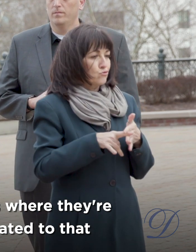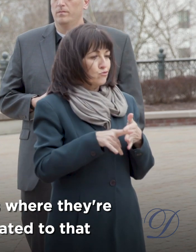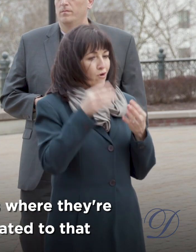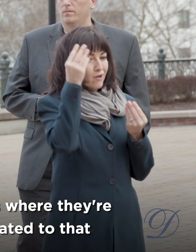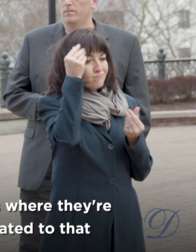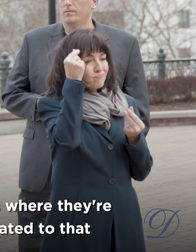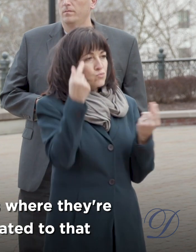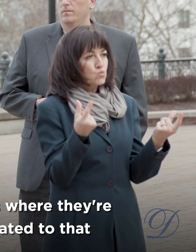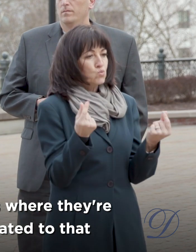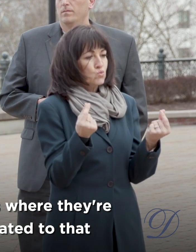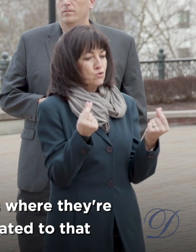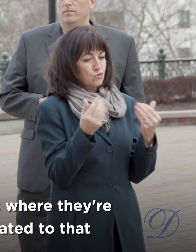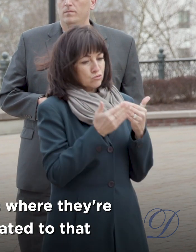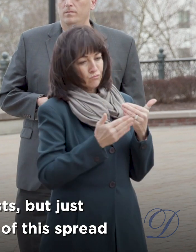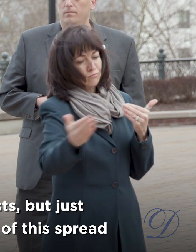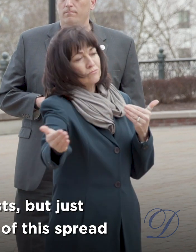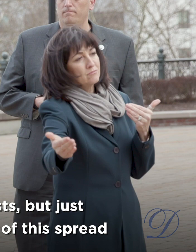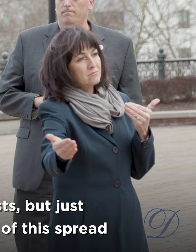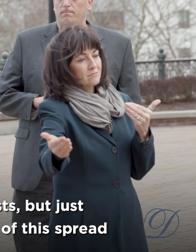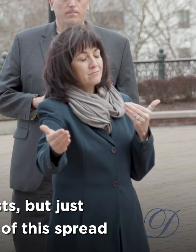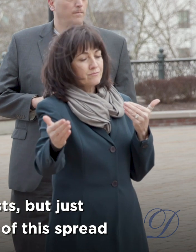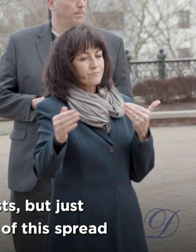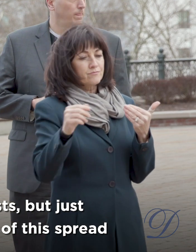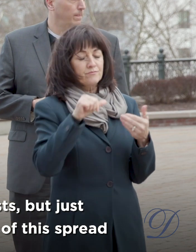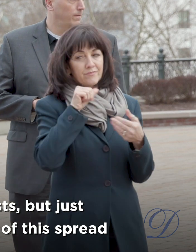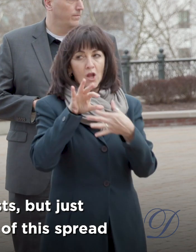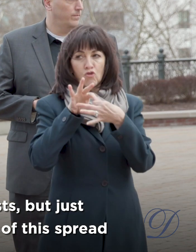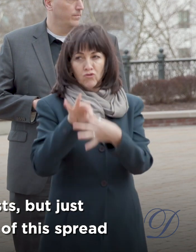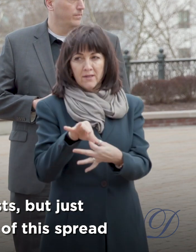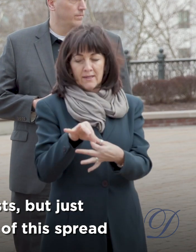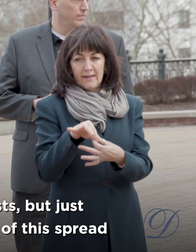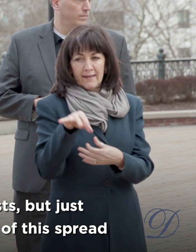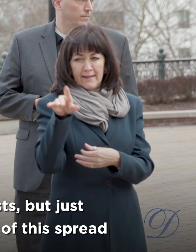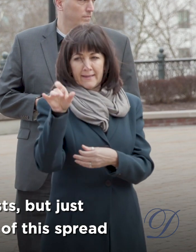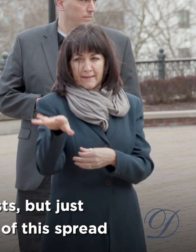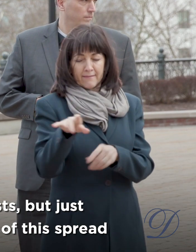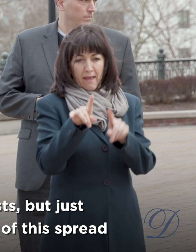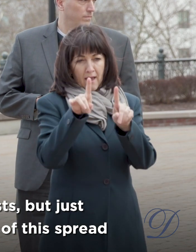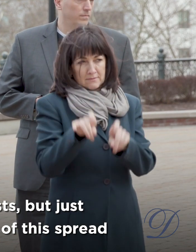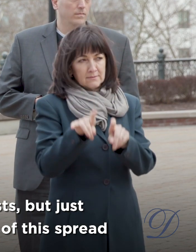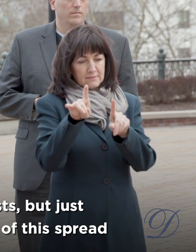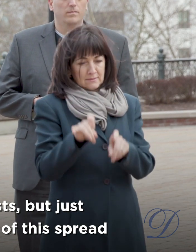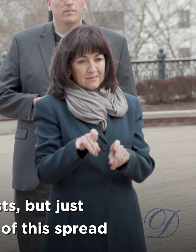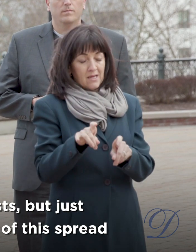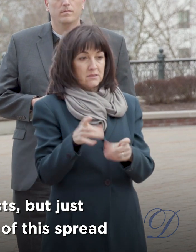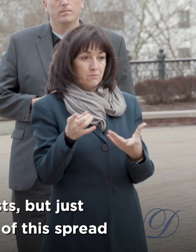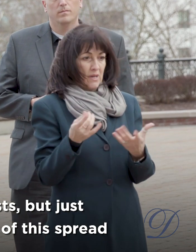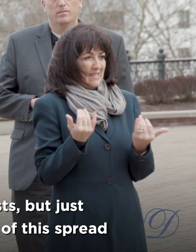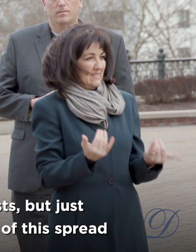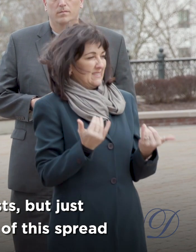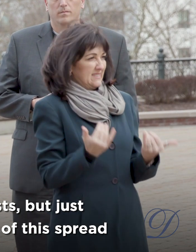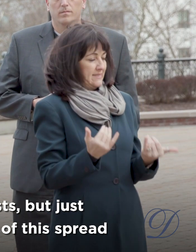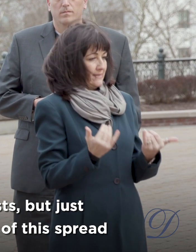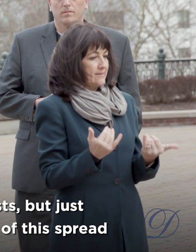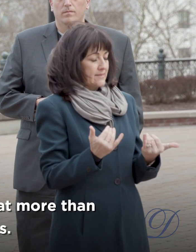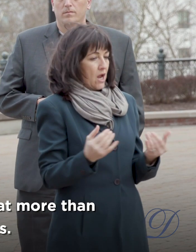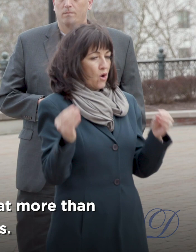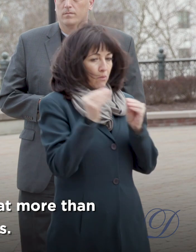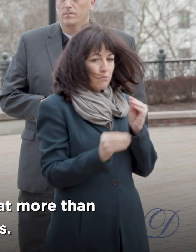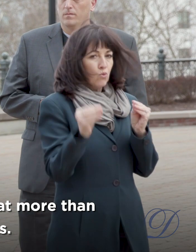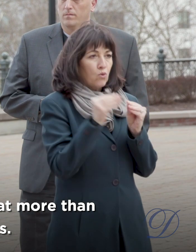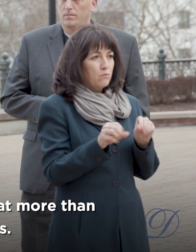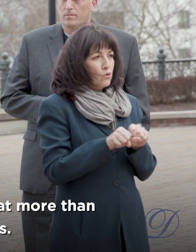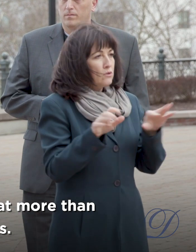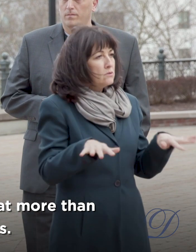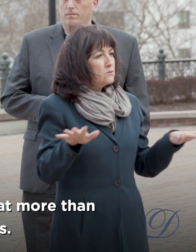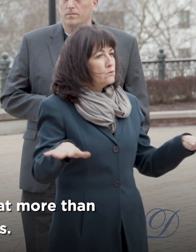out for longer than that. Not related to that particular those particular tests, but just the idea that we're getting more of this spread.